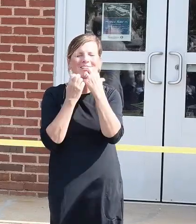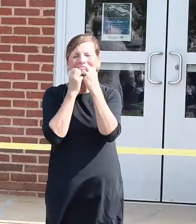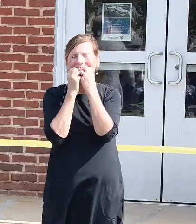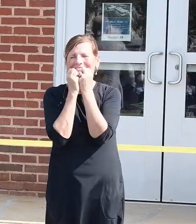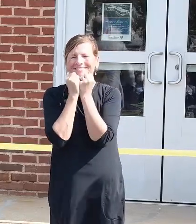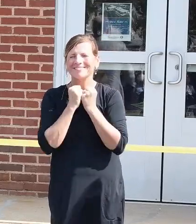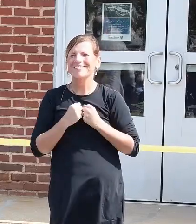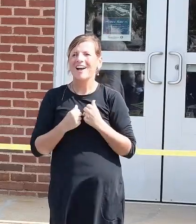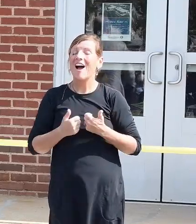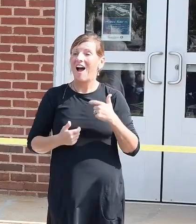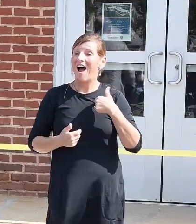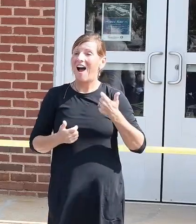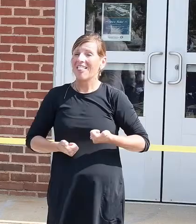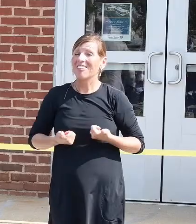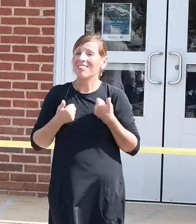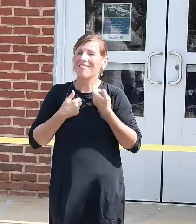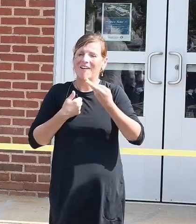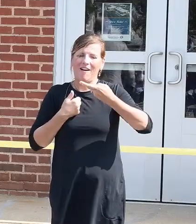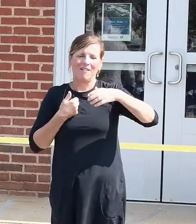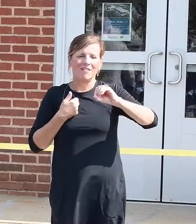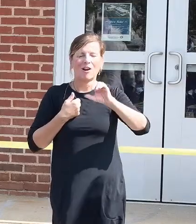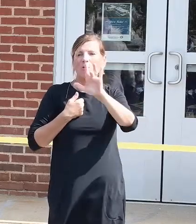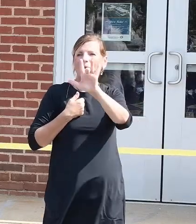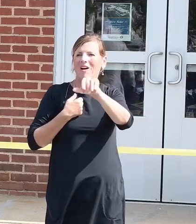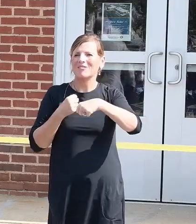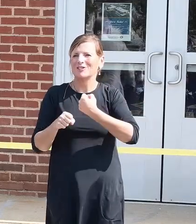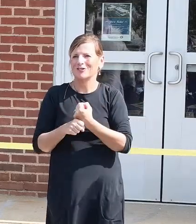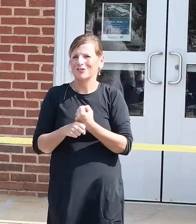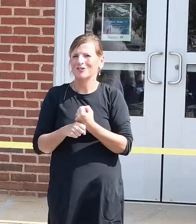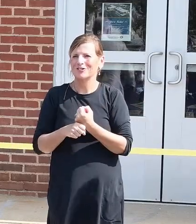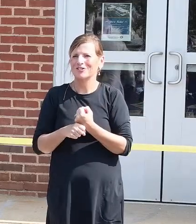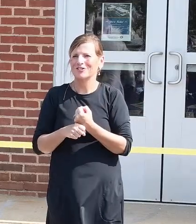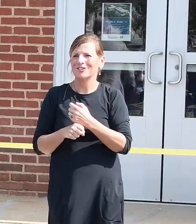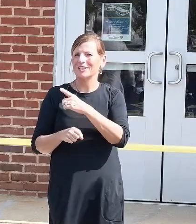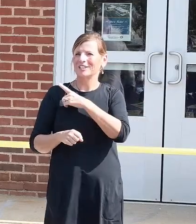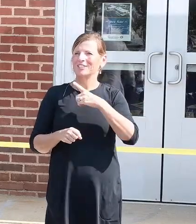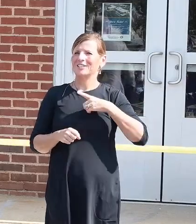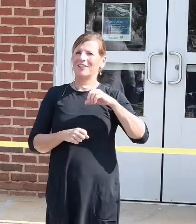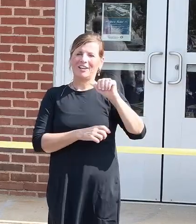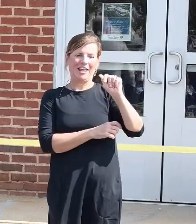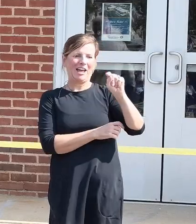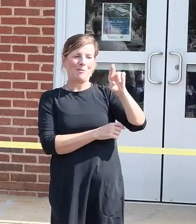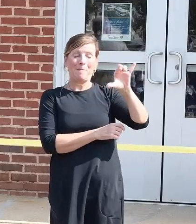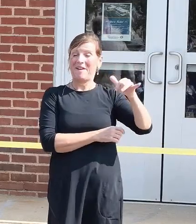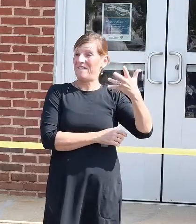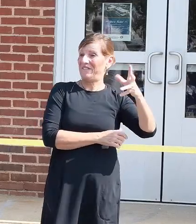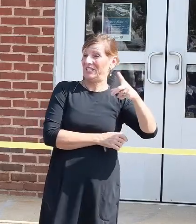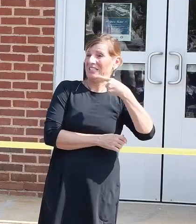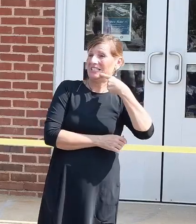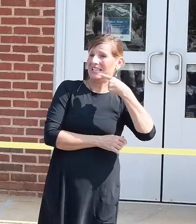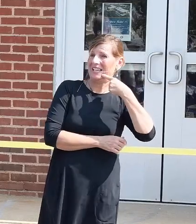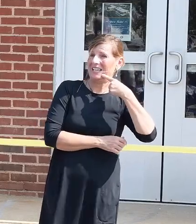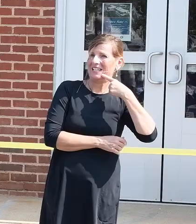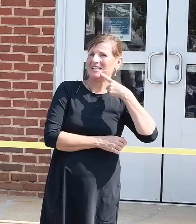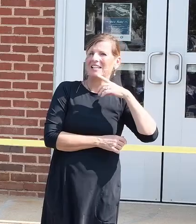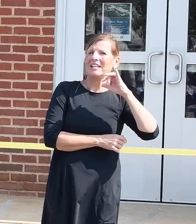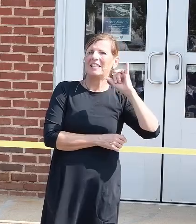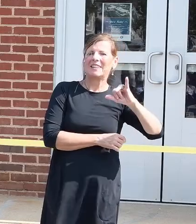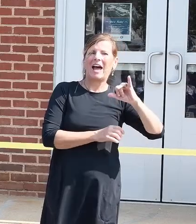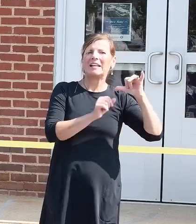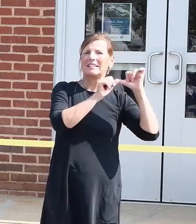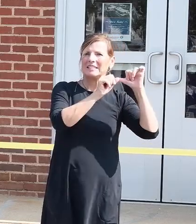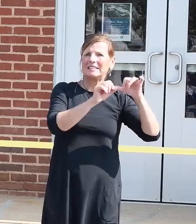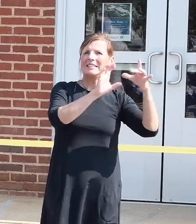I have lived in Howard County for 25 years, and as Delegate Atterbury was talking about the web and the continuation